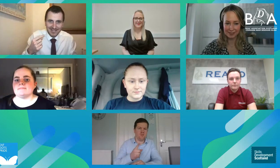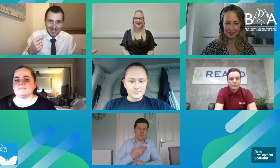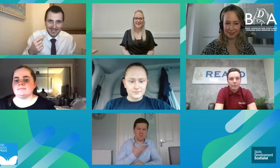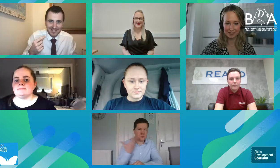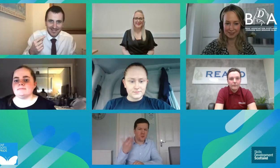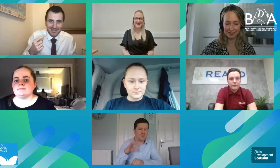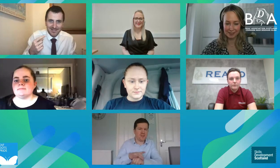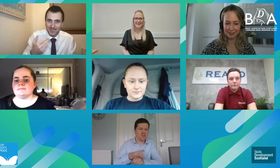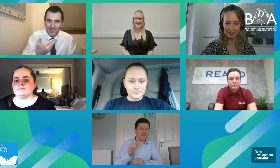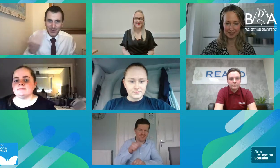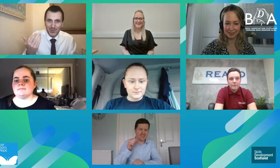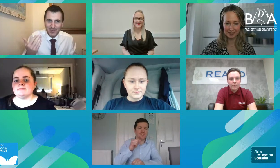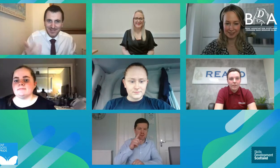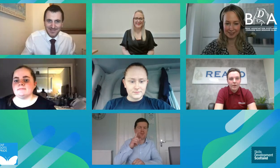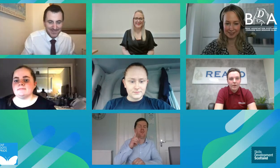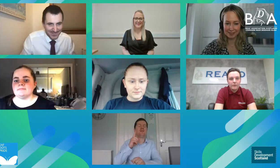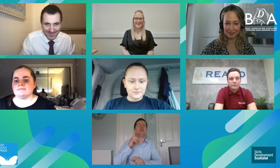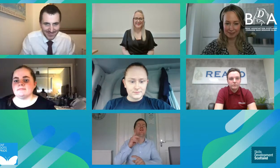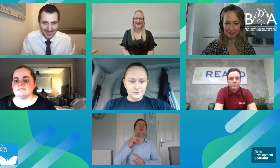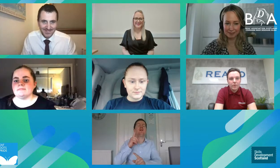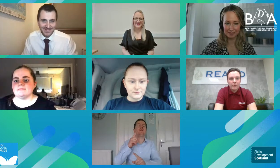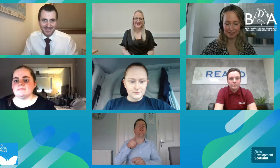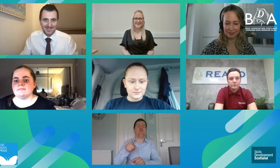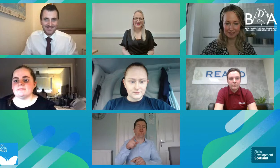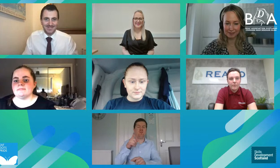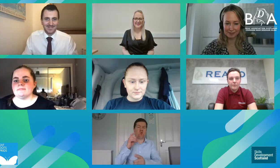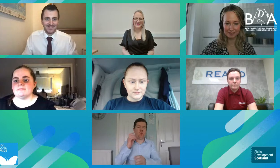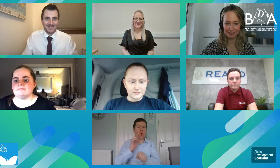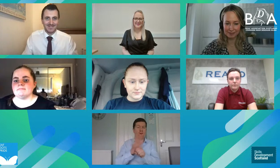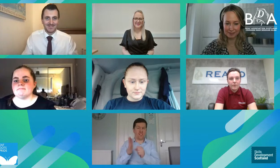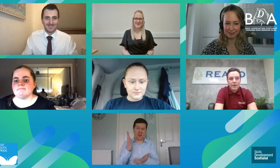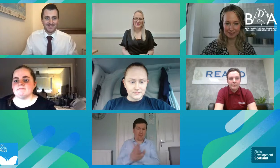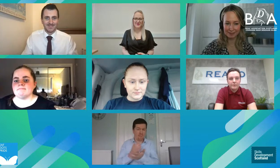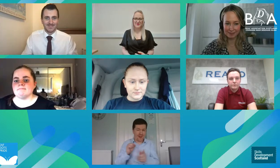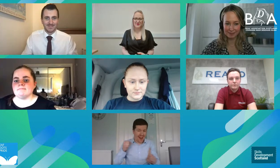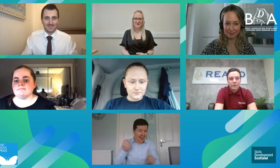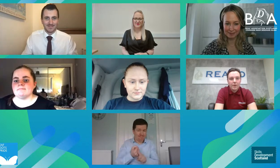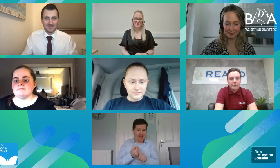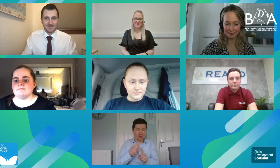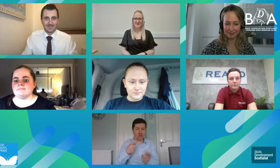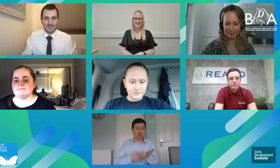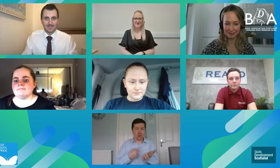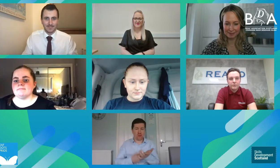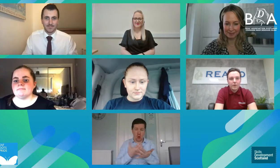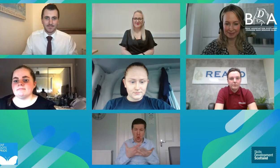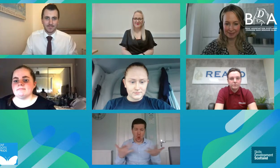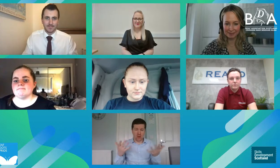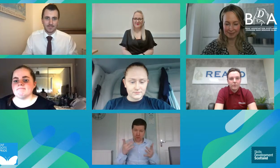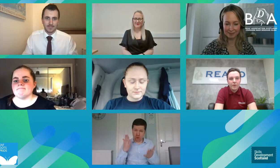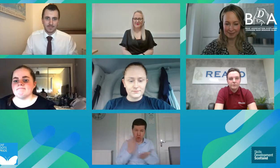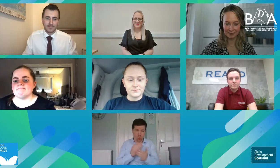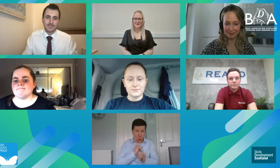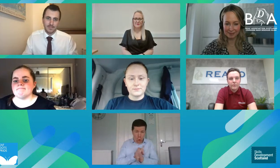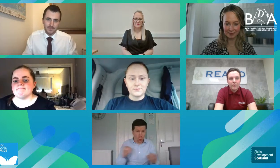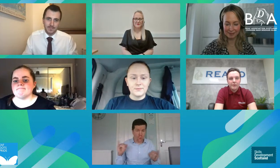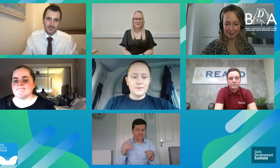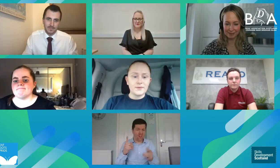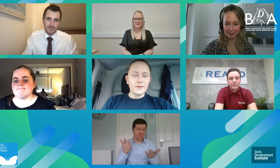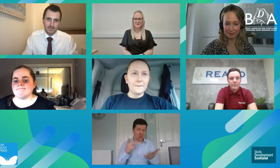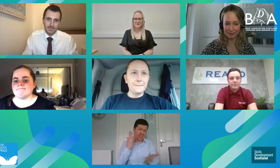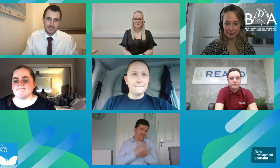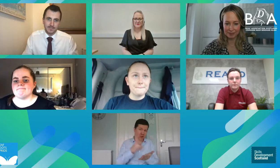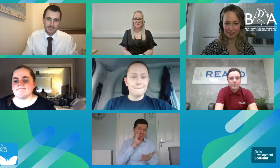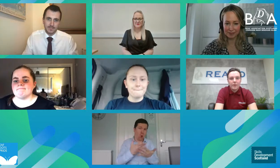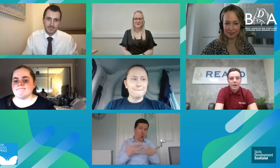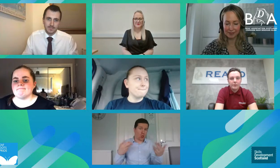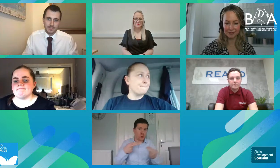Oliver's apprenticeship experience was a little bit before the COVID experience, wasn't it? But Oliver's saying, but I mean, I think